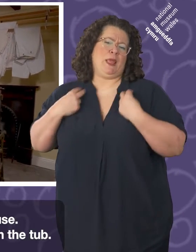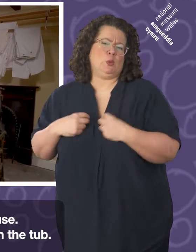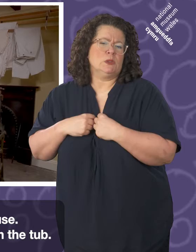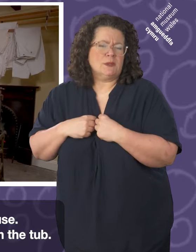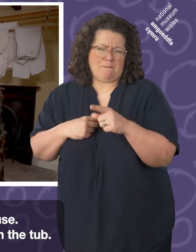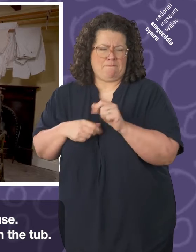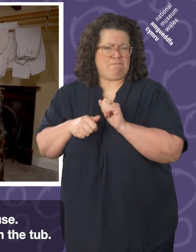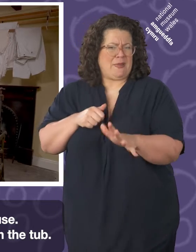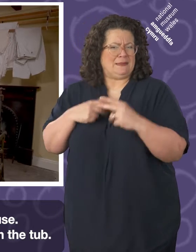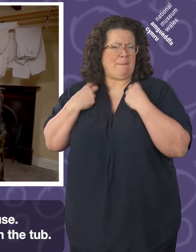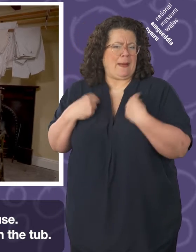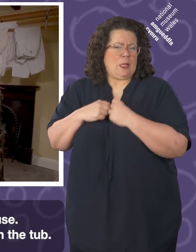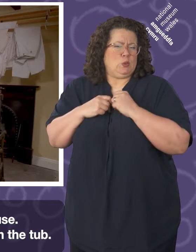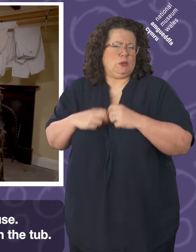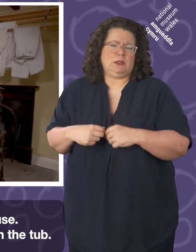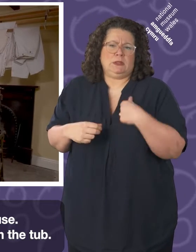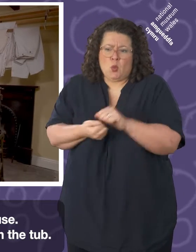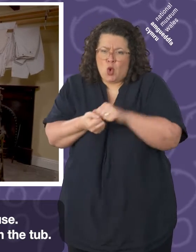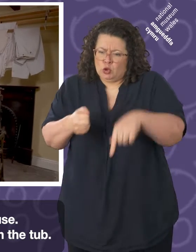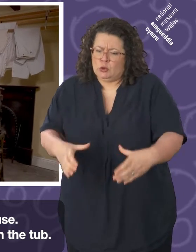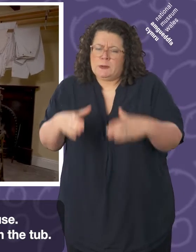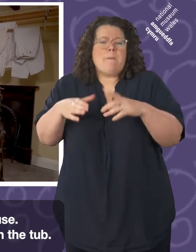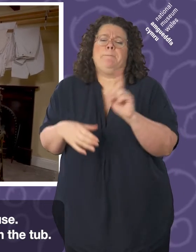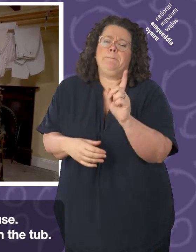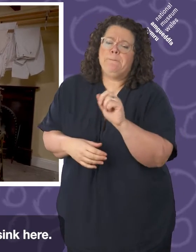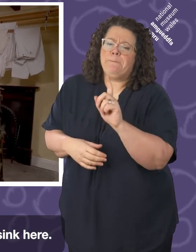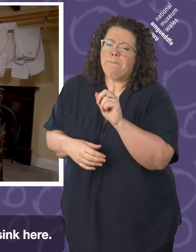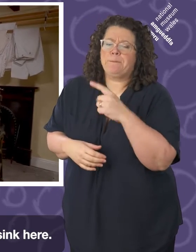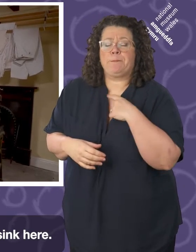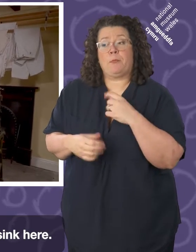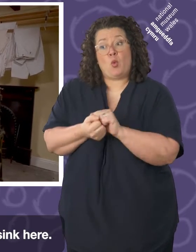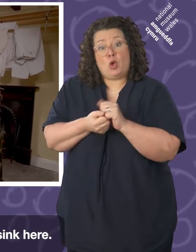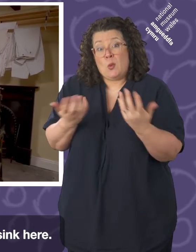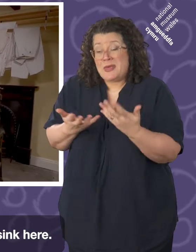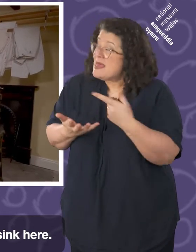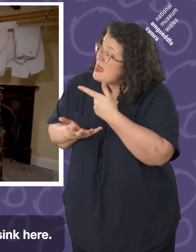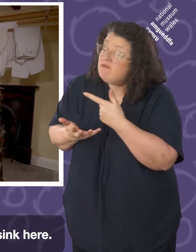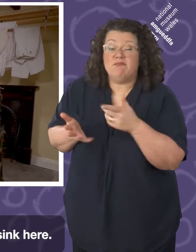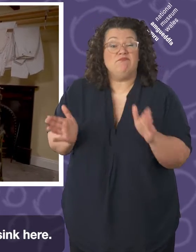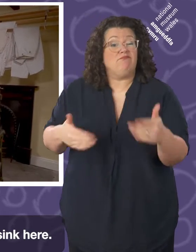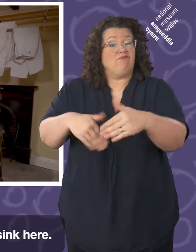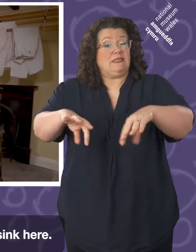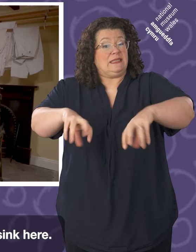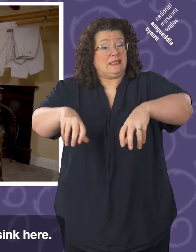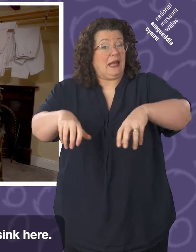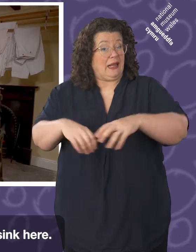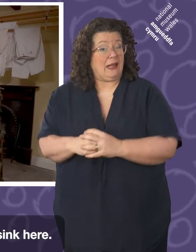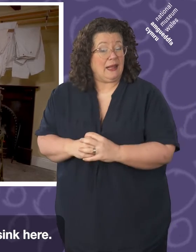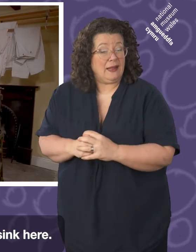there, my best blouse. I don't wash that in the tub. I wash that in the sink